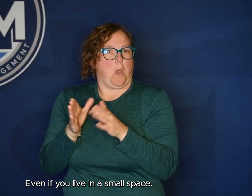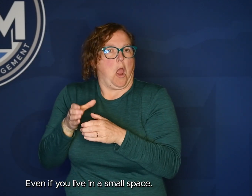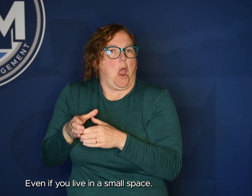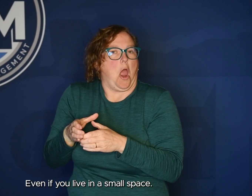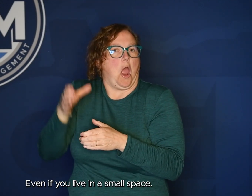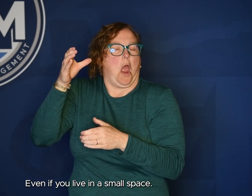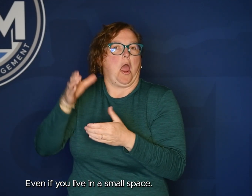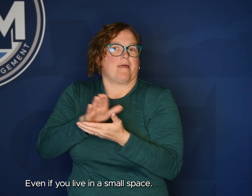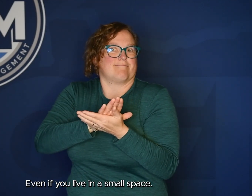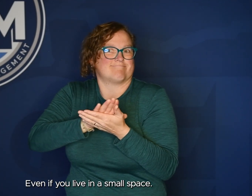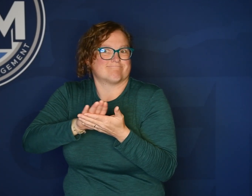space.